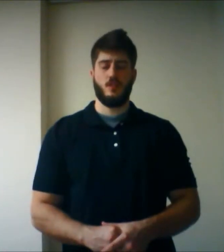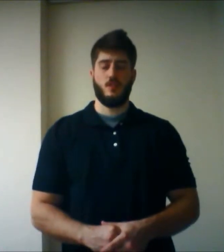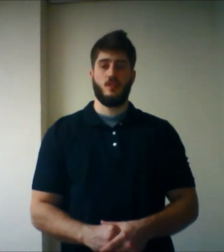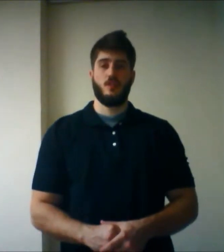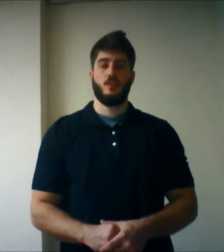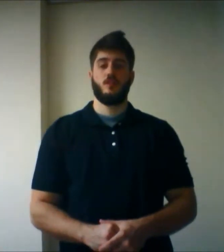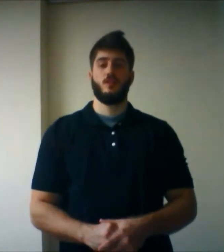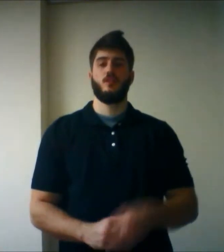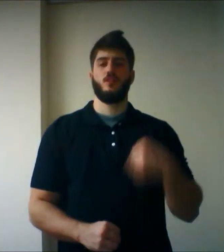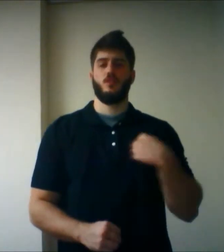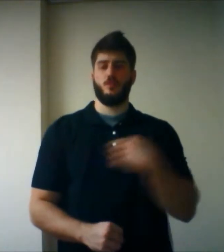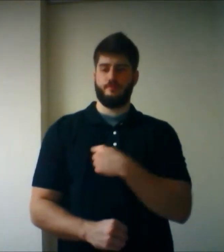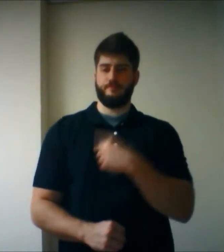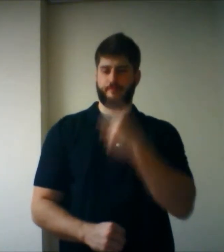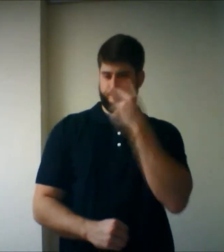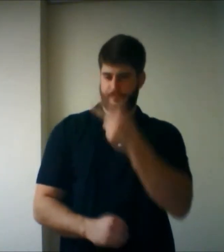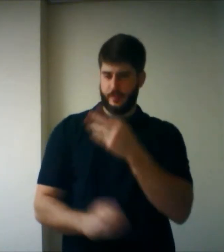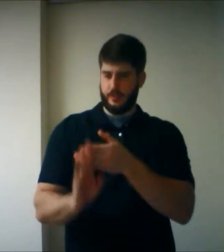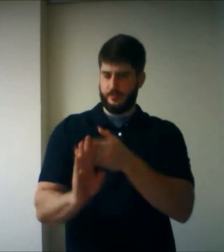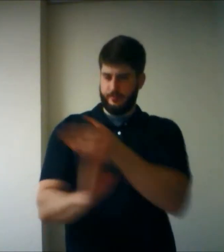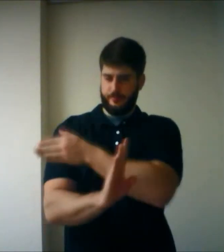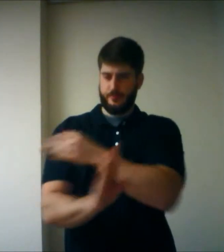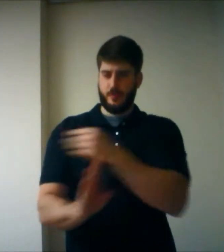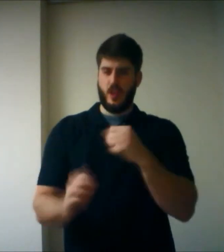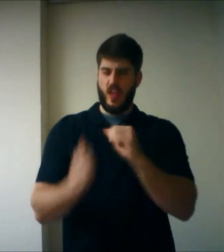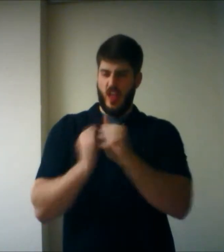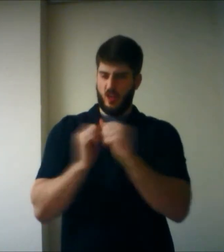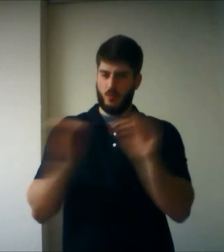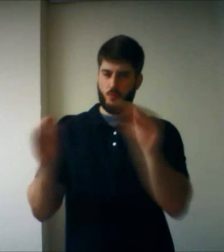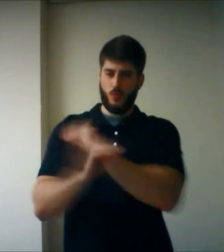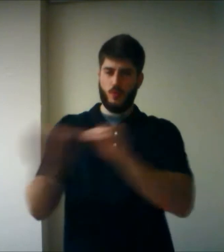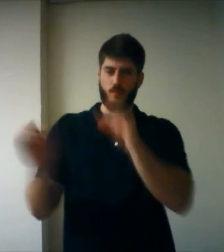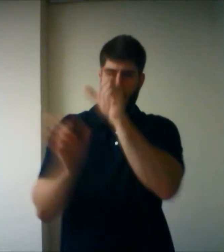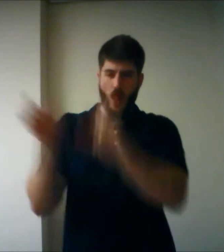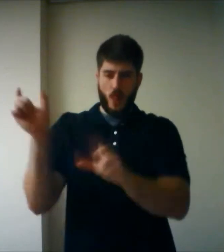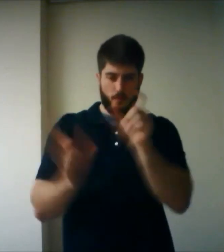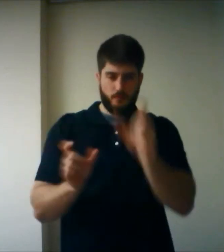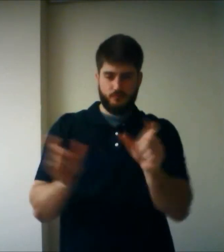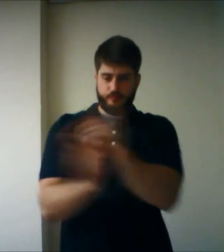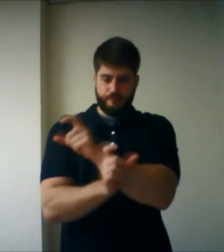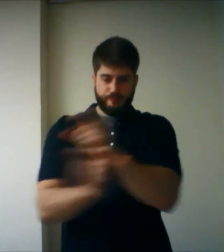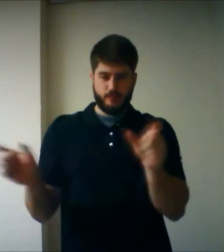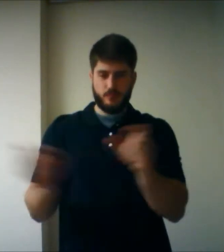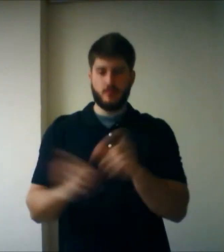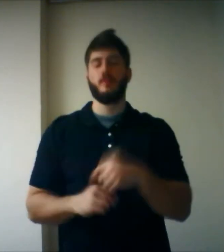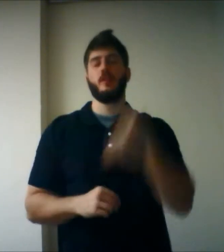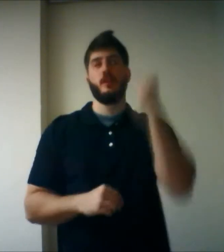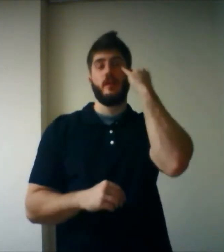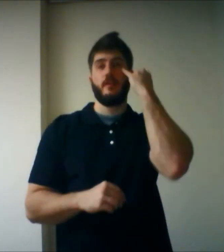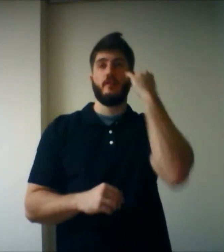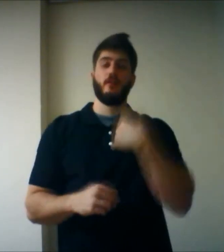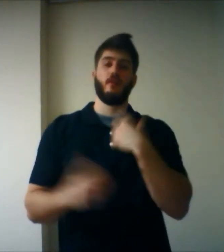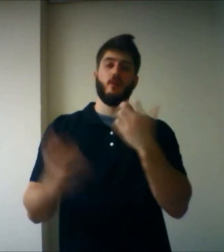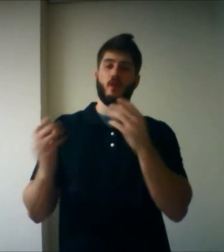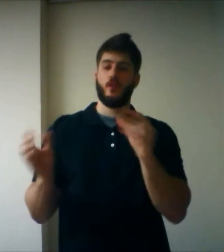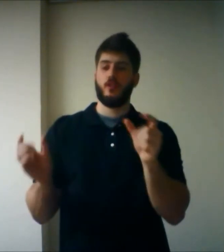We saw earlier on how to move columns about. So for instance, if I wanted to put job title somewhere